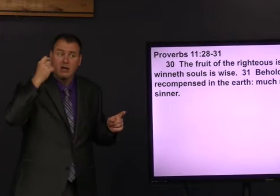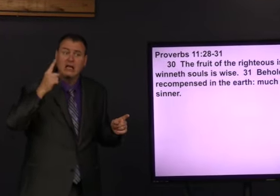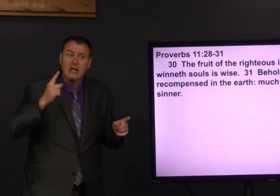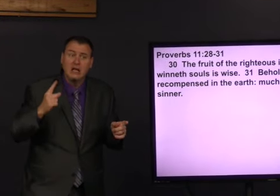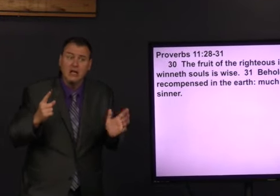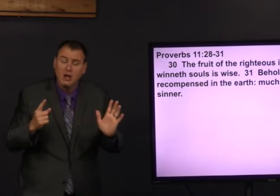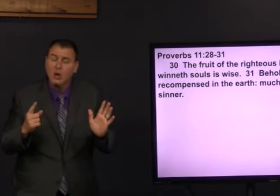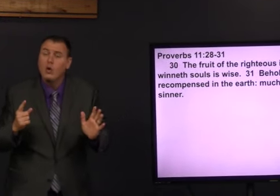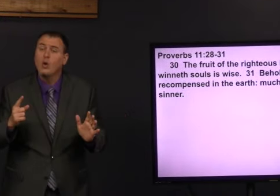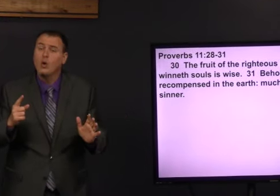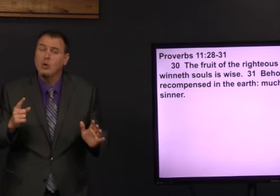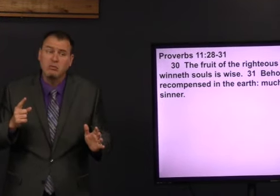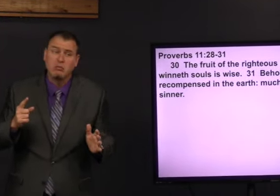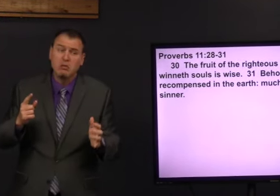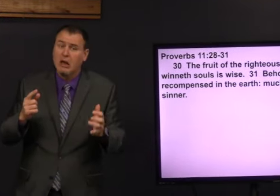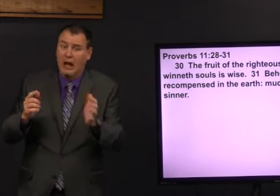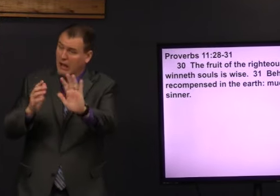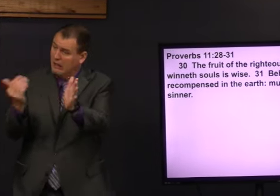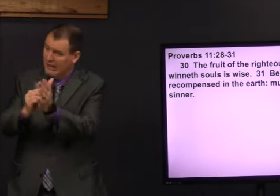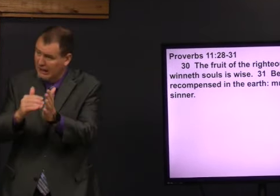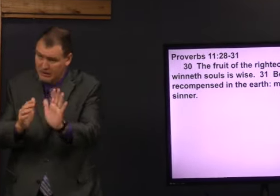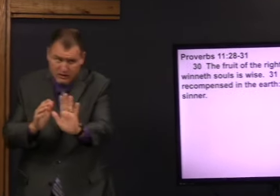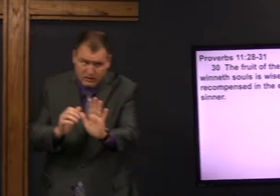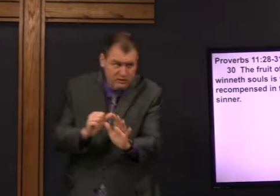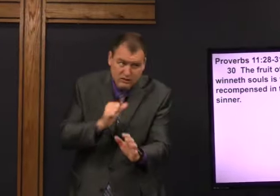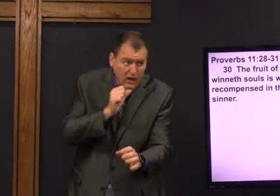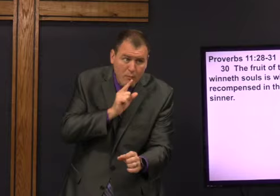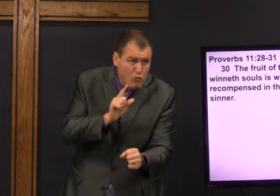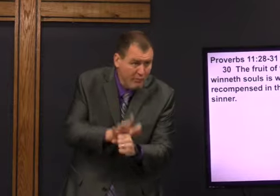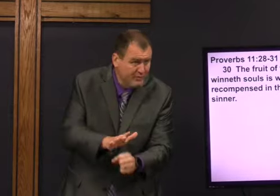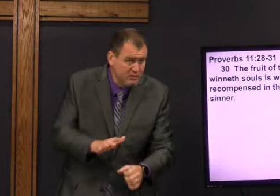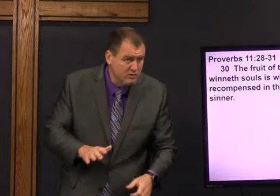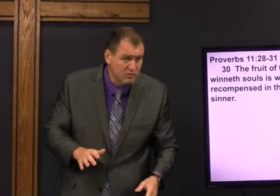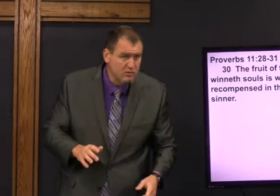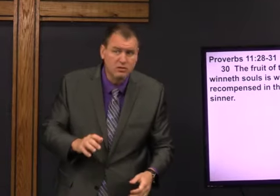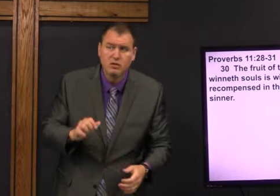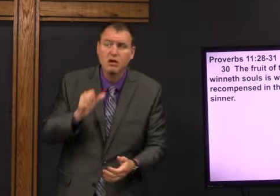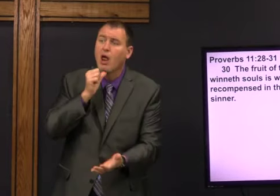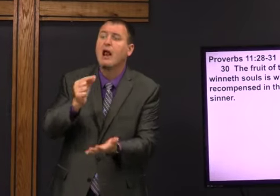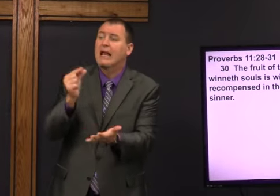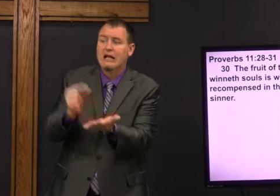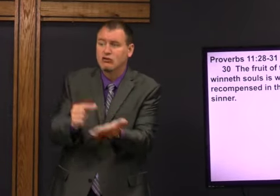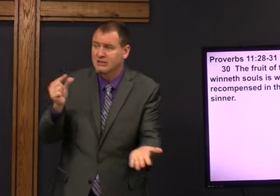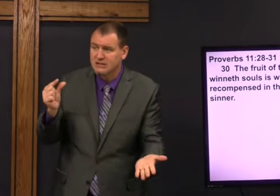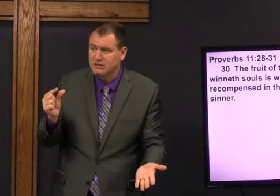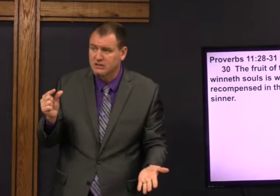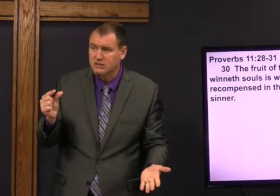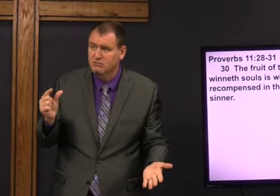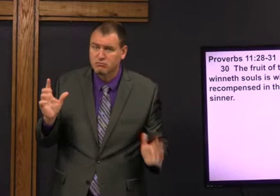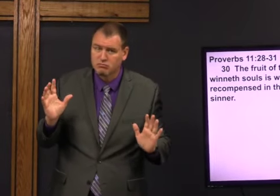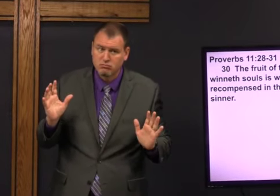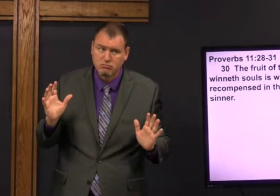But understand, again, this isn't a promise. It's not a